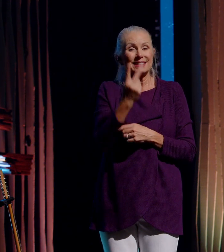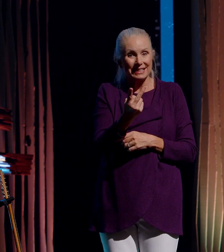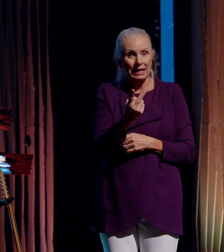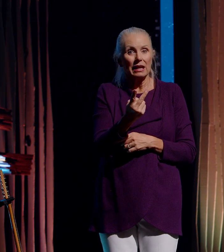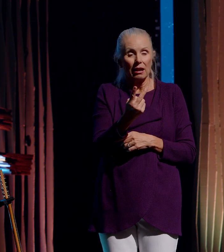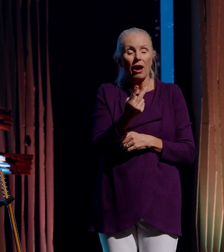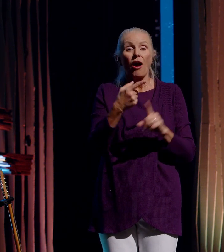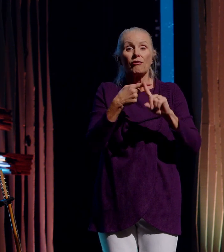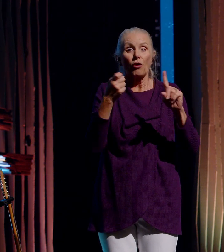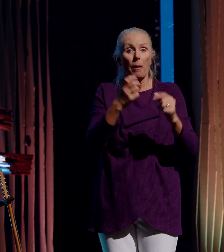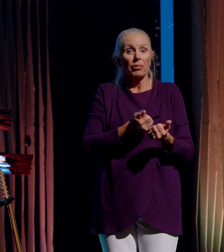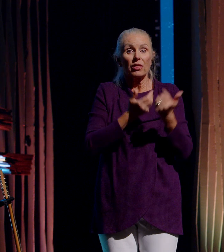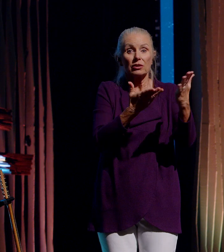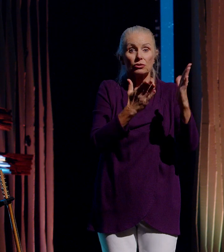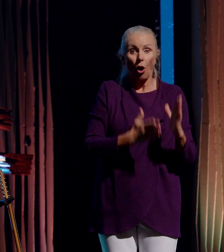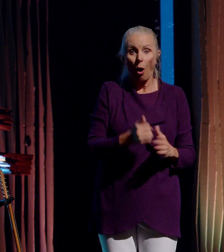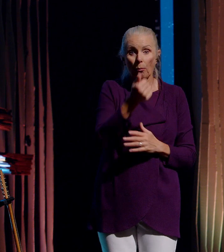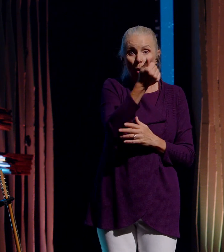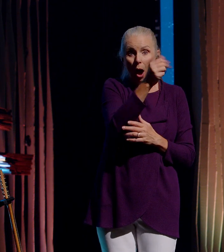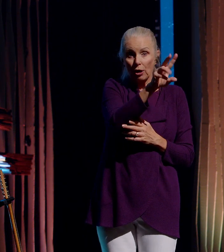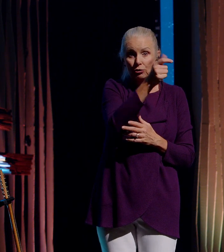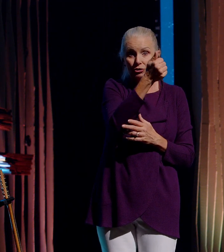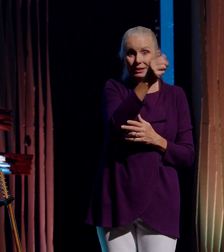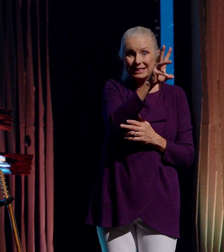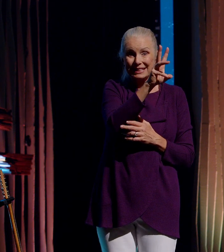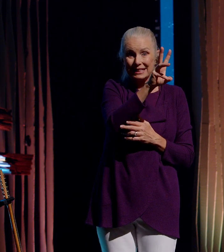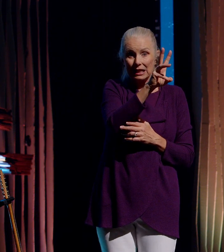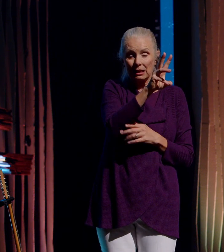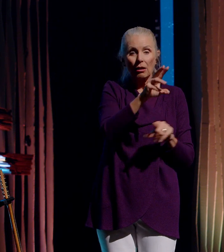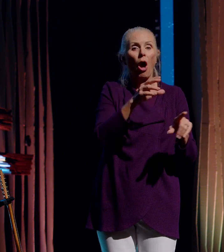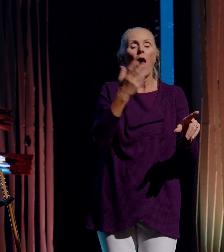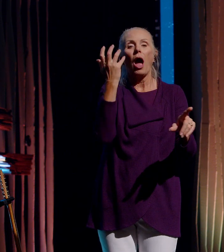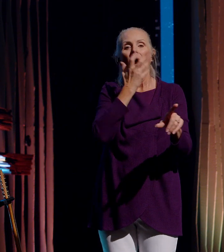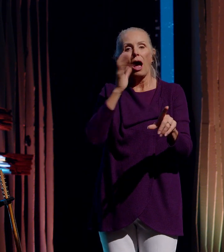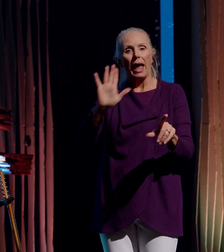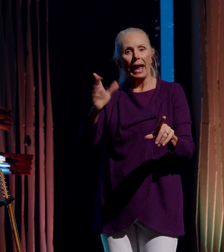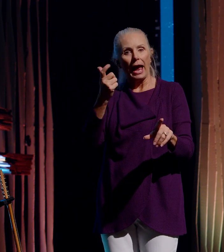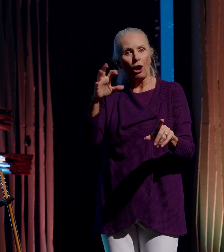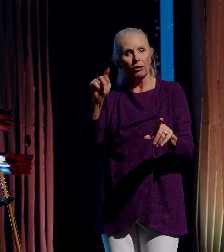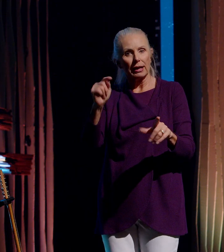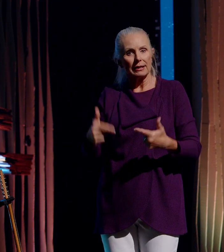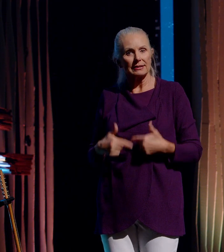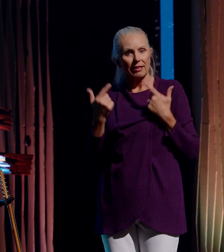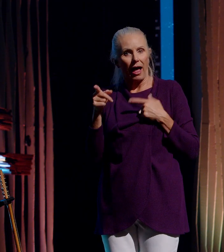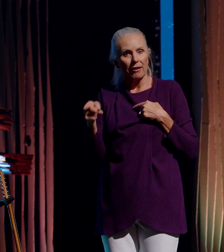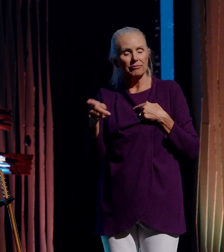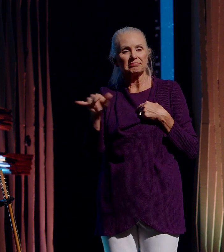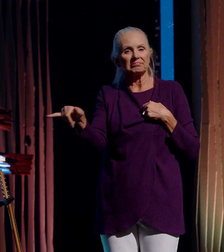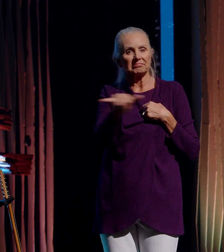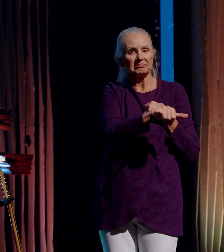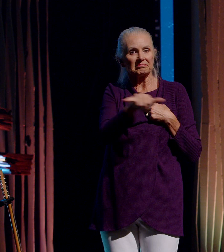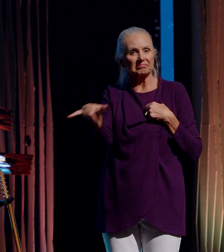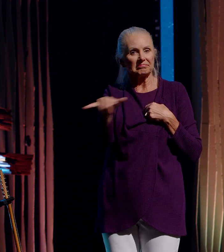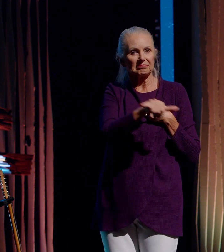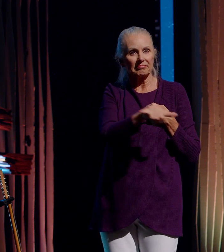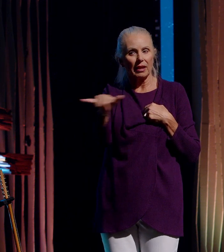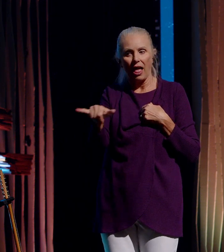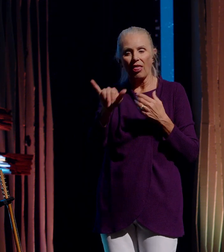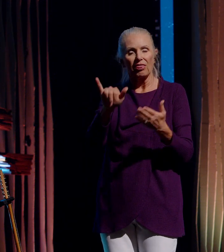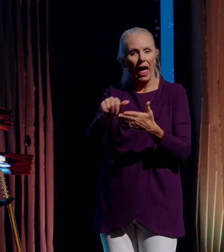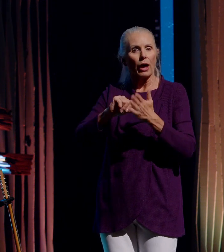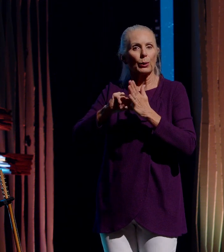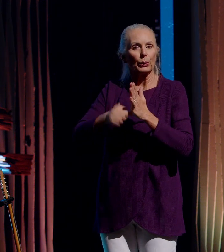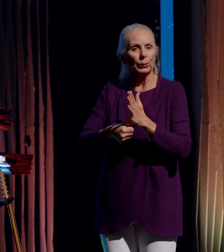her life so beautifully, especially though when we look at verse 15, the point that the